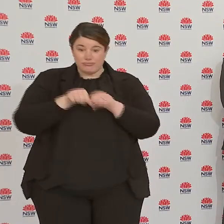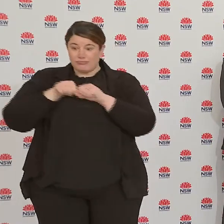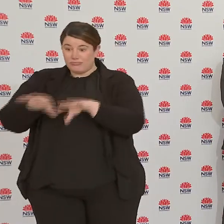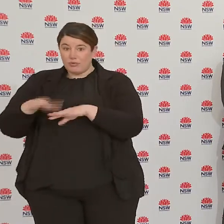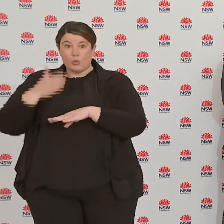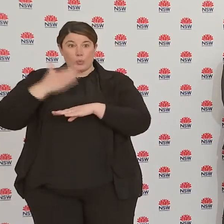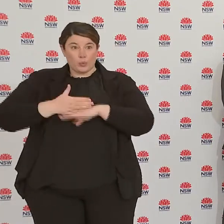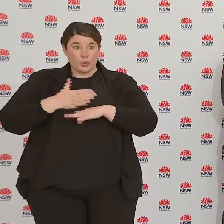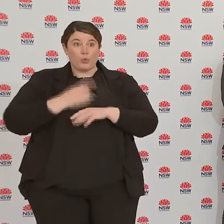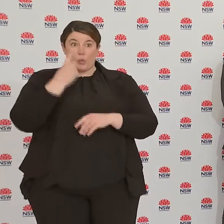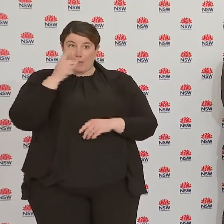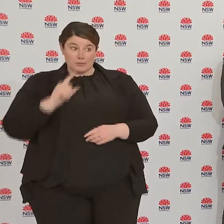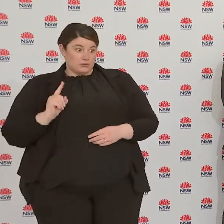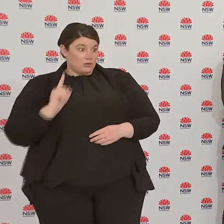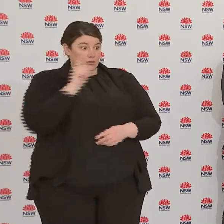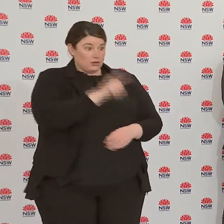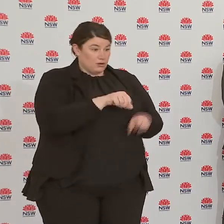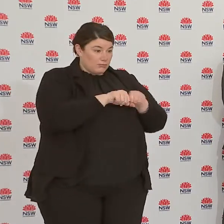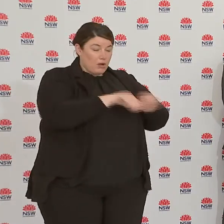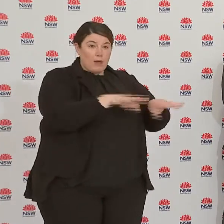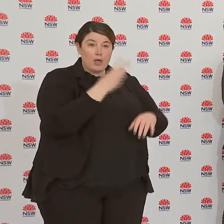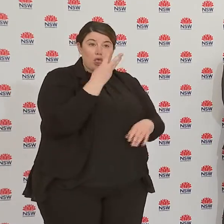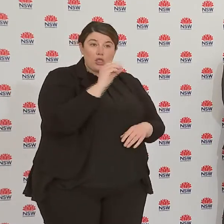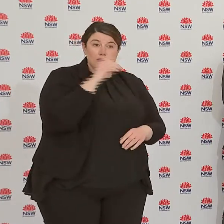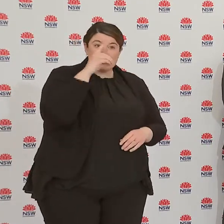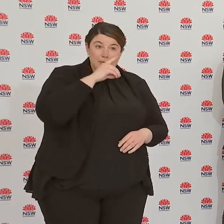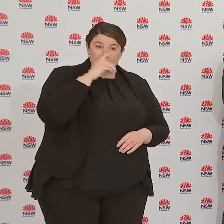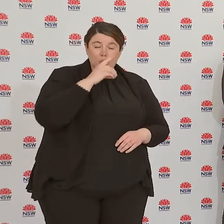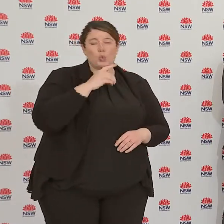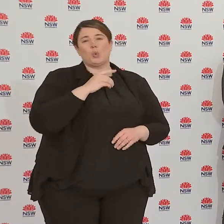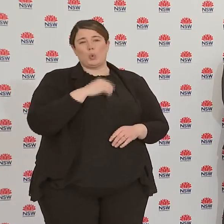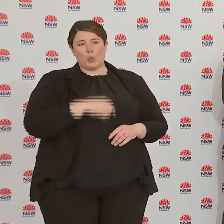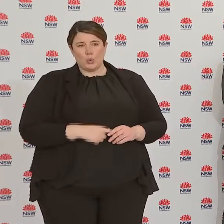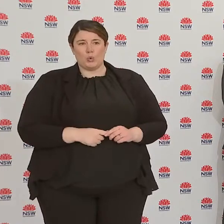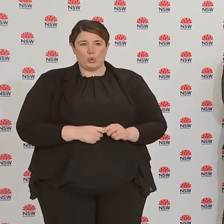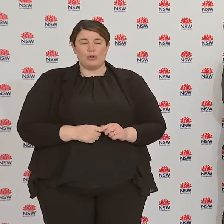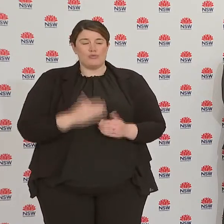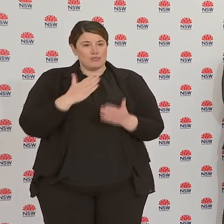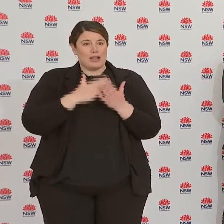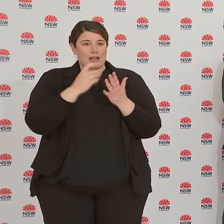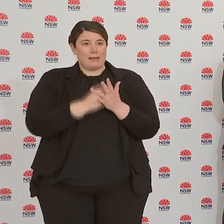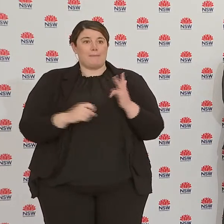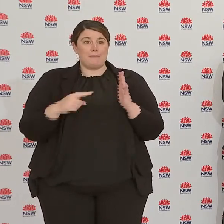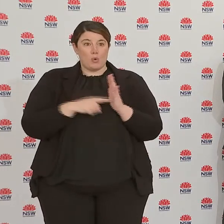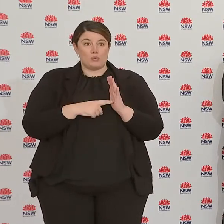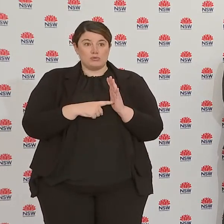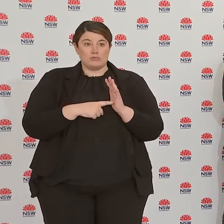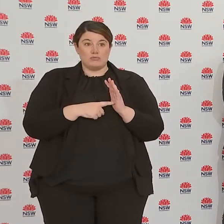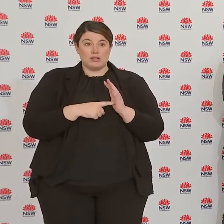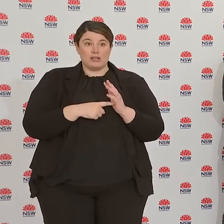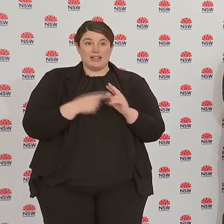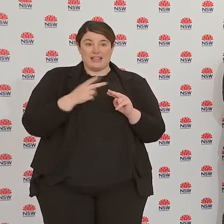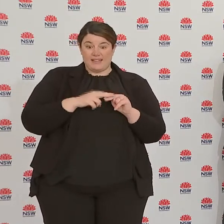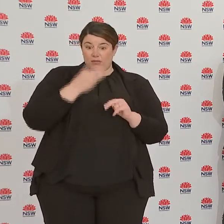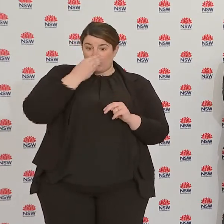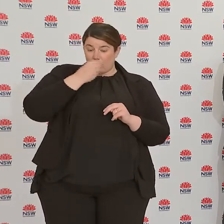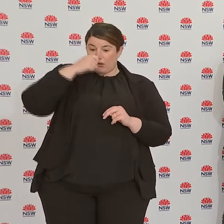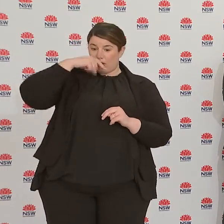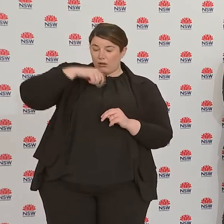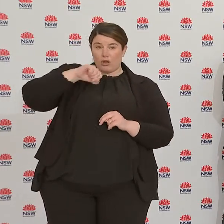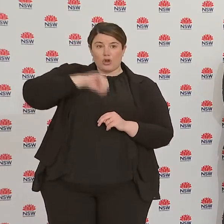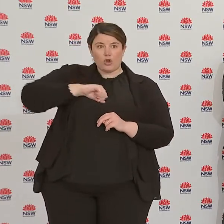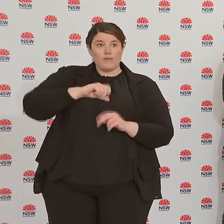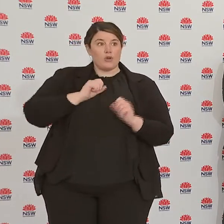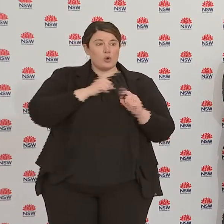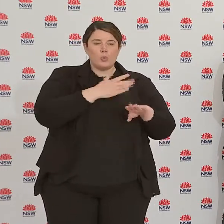30 colleagues in some workplaces that have been infected. It is critical that people don't work whilst they've got symptoms,